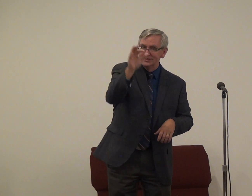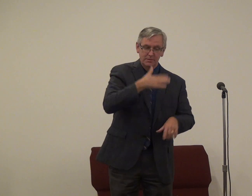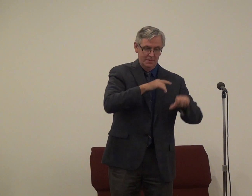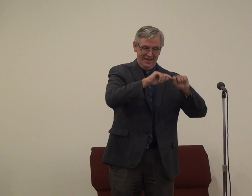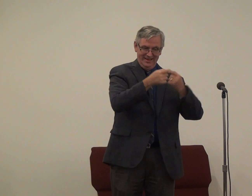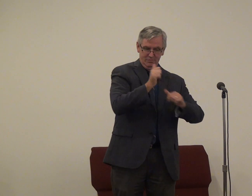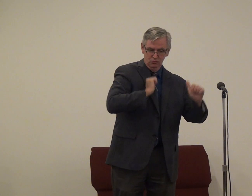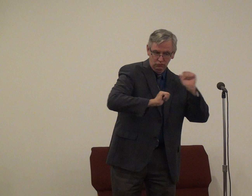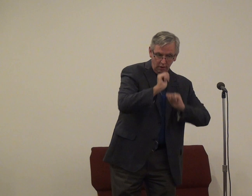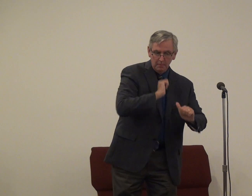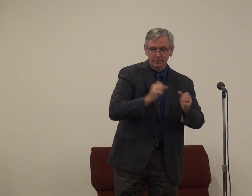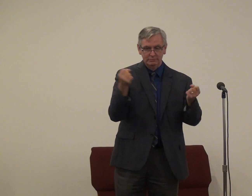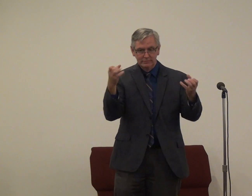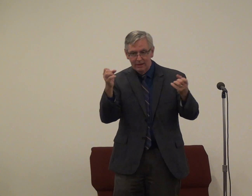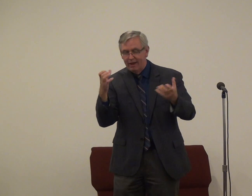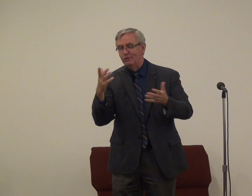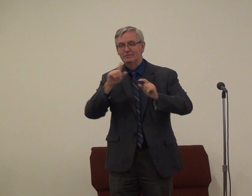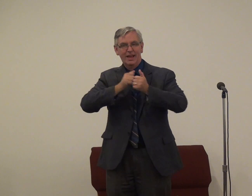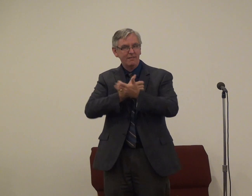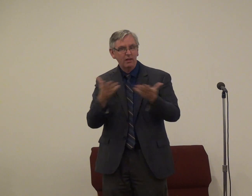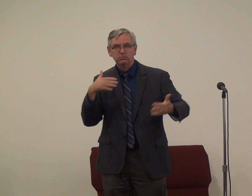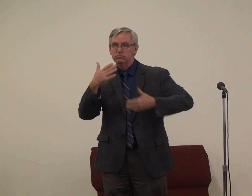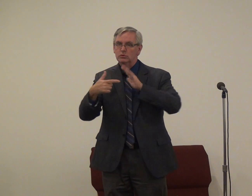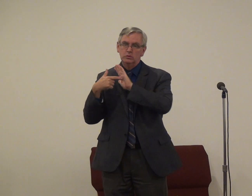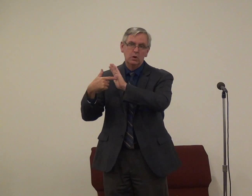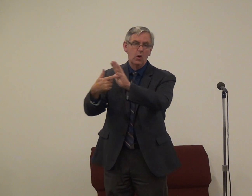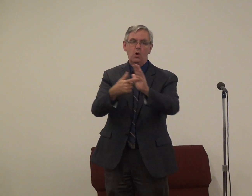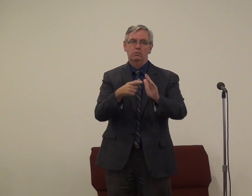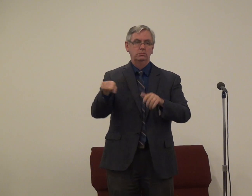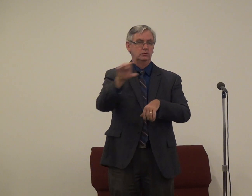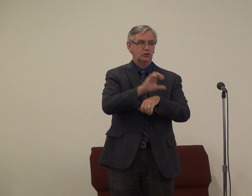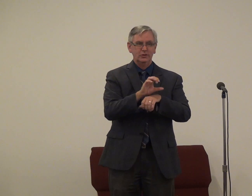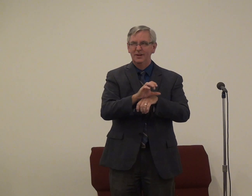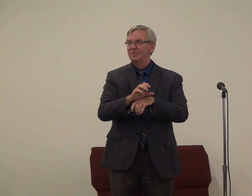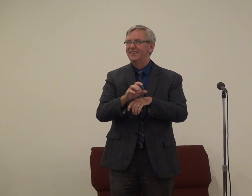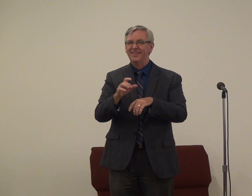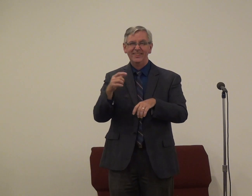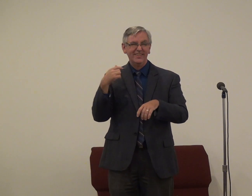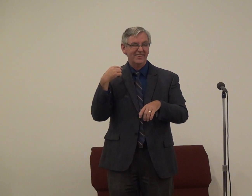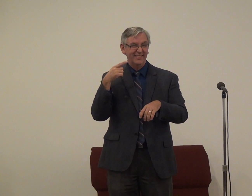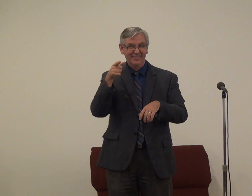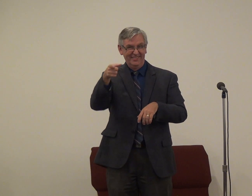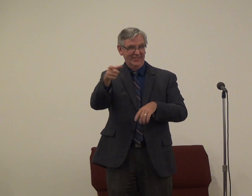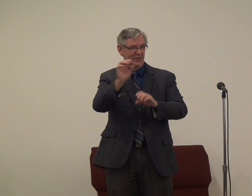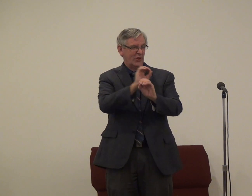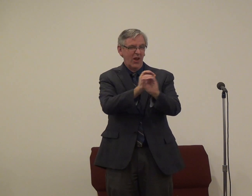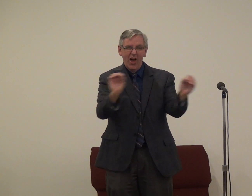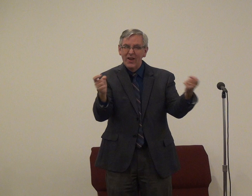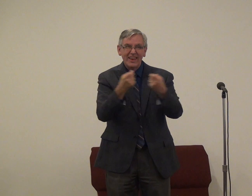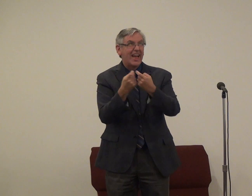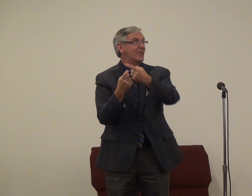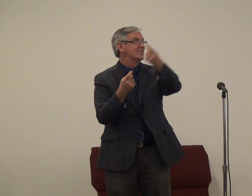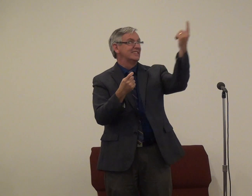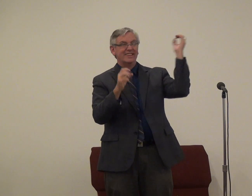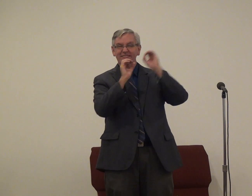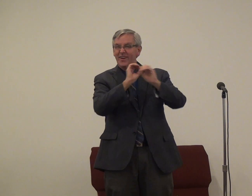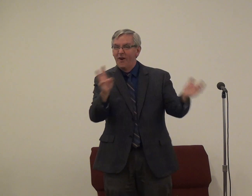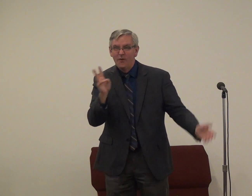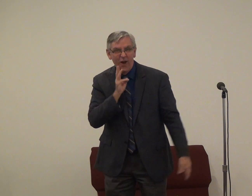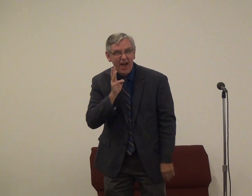of those 13 churches. I preached in those. We did a dramatic performance, and we did special music. These are churches